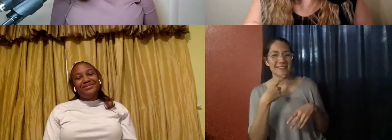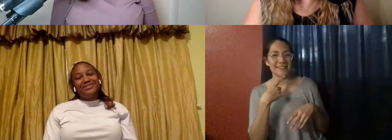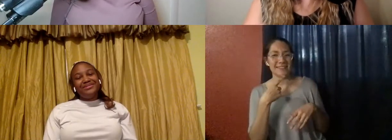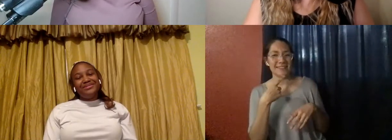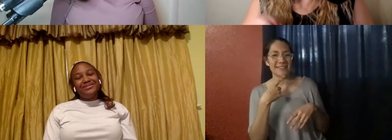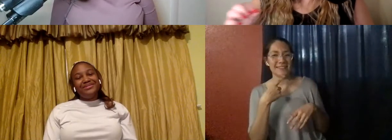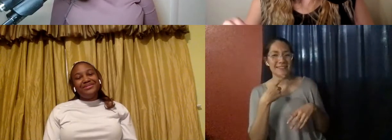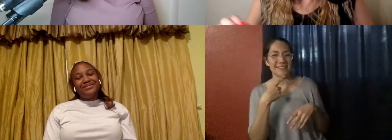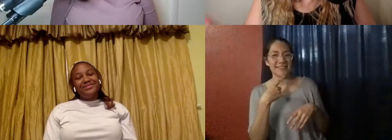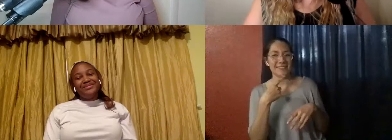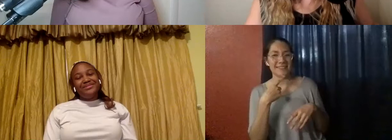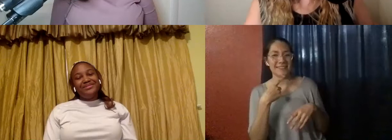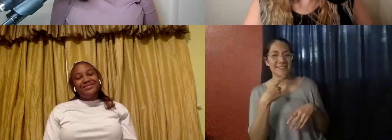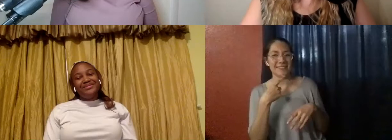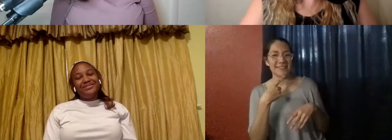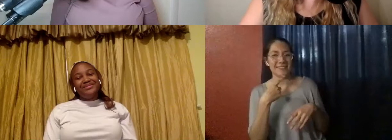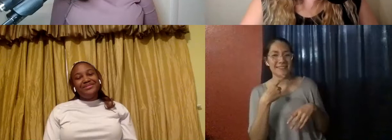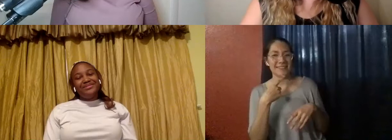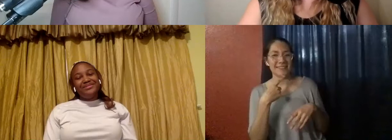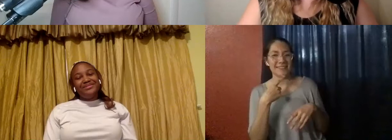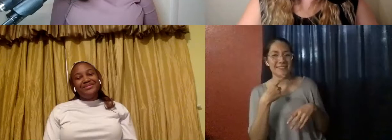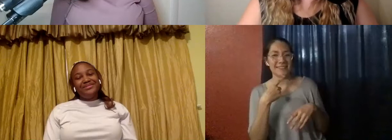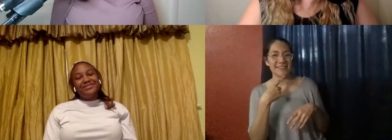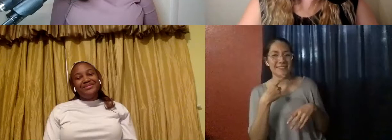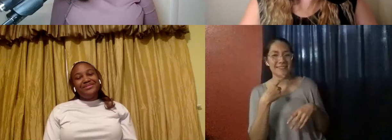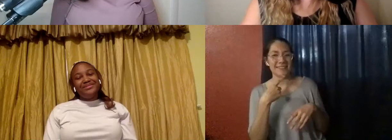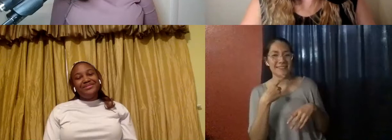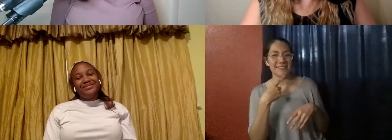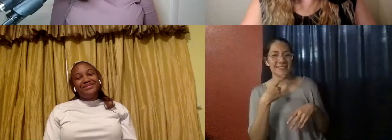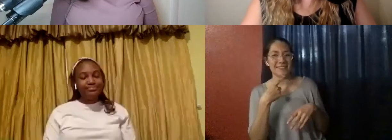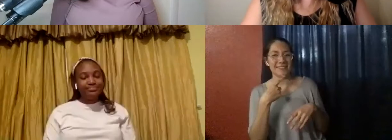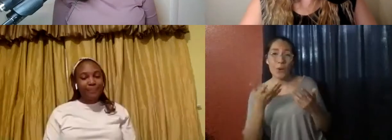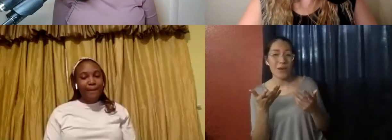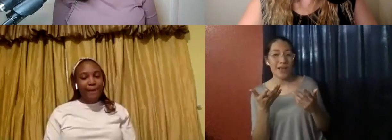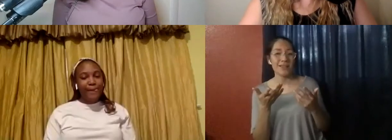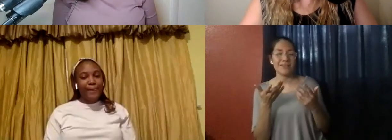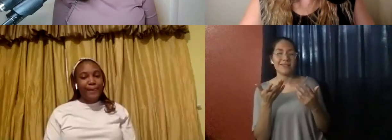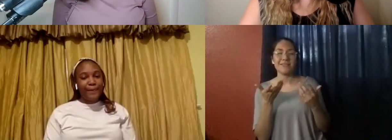So, yeah, he's definitely walking a